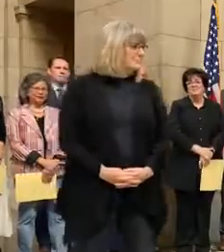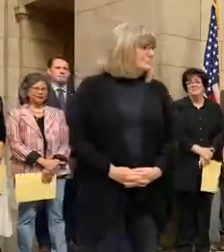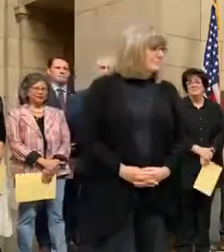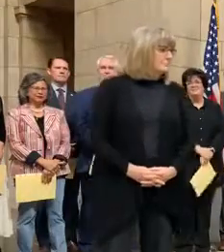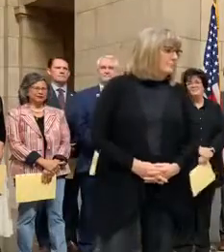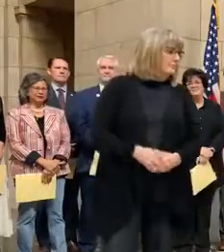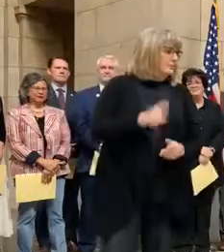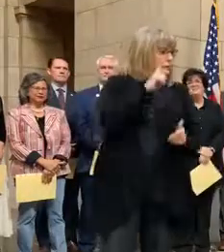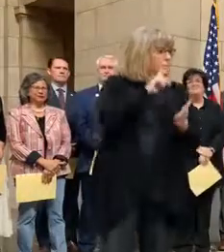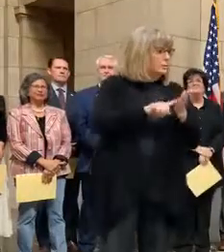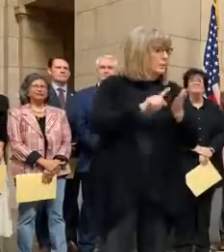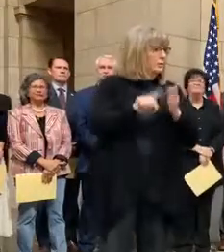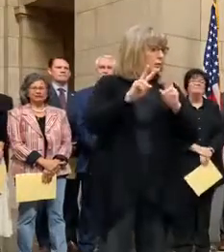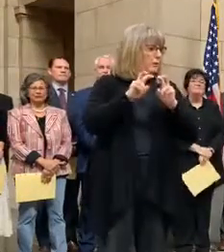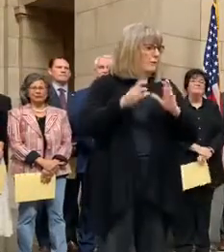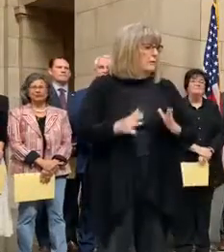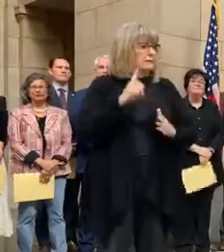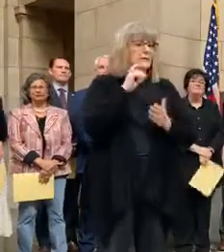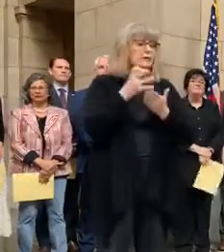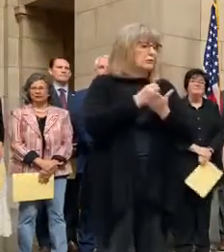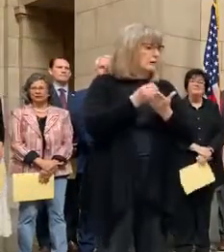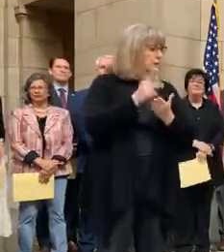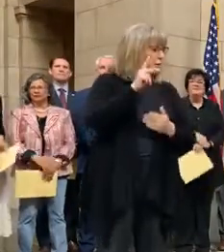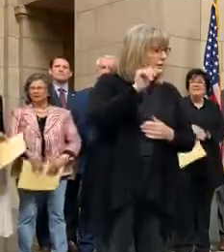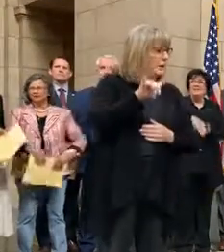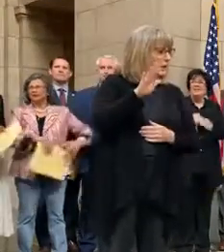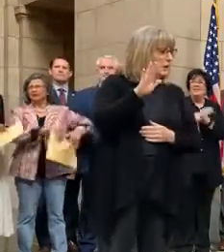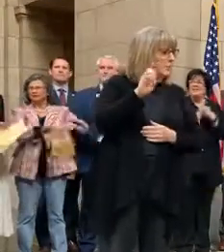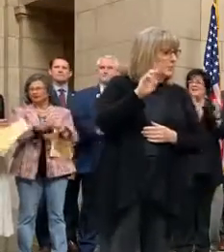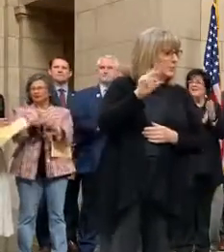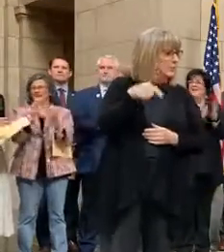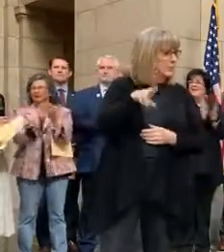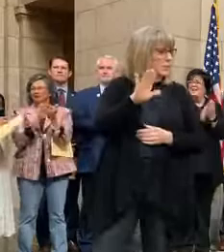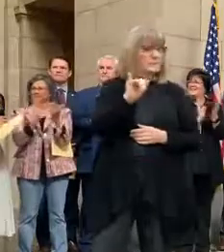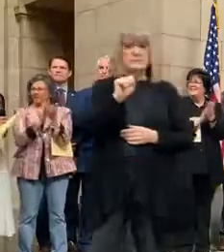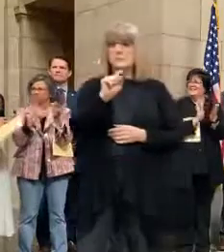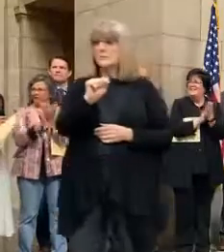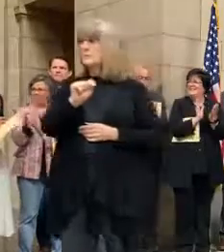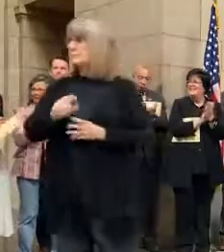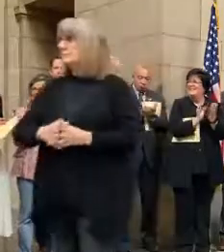And a research analyst for the Revenue Committee, Kay Berquist.